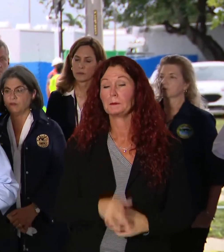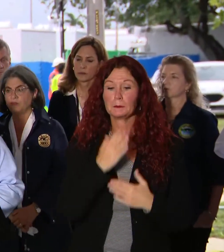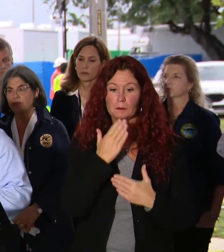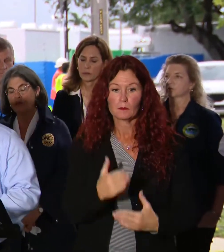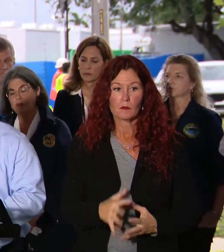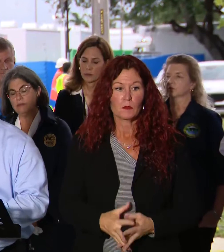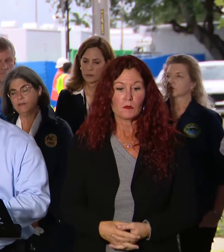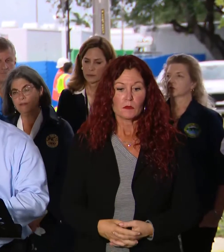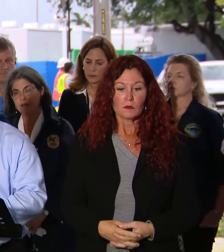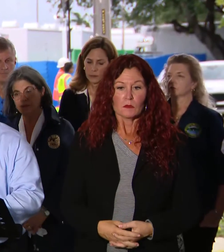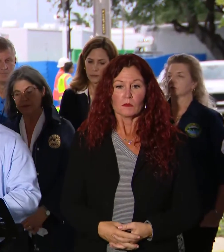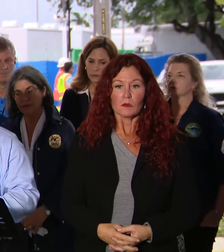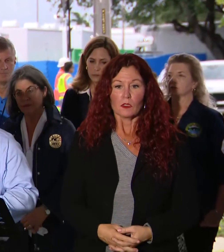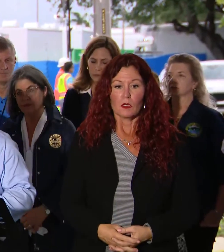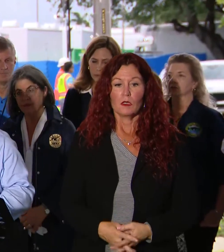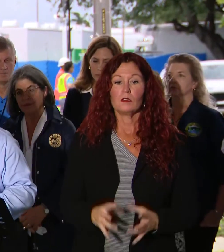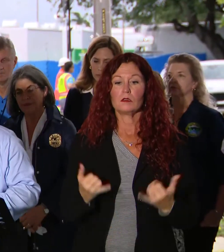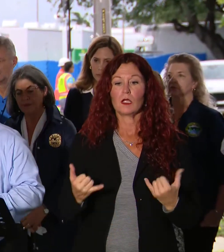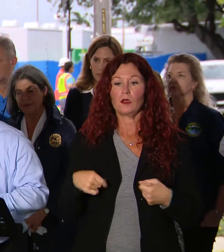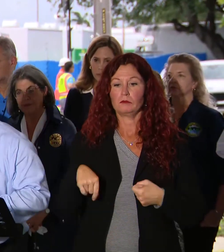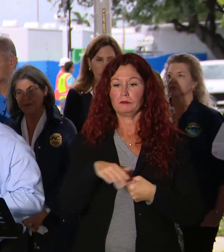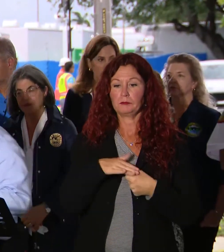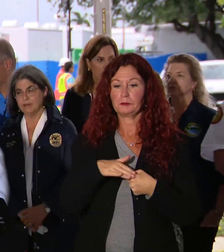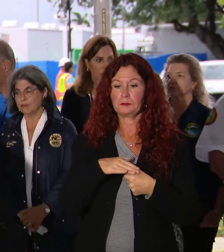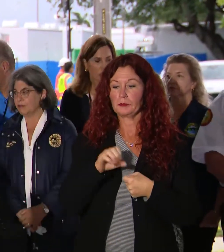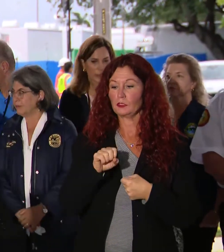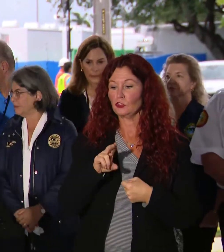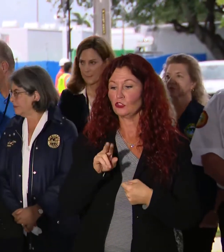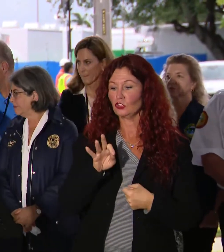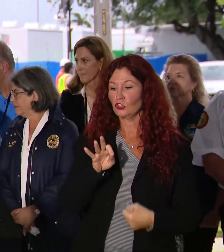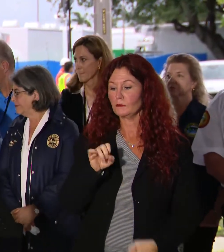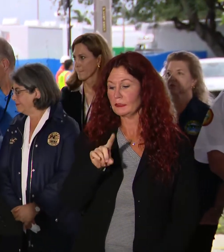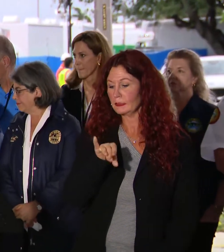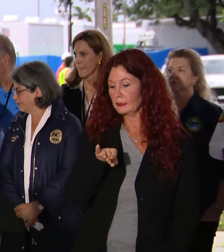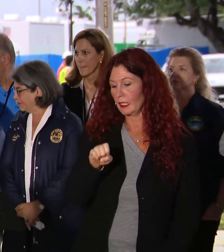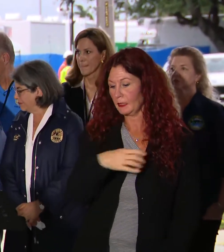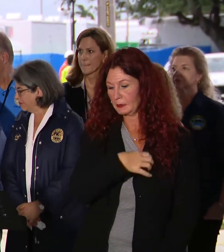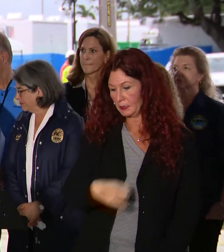Thank you, Director. Surfside Mayor Charles Burkett.